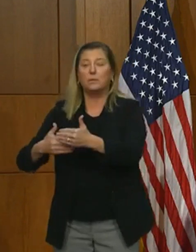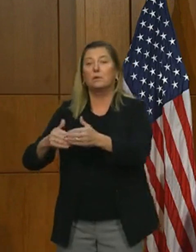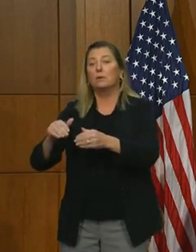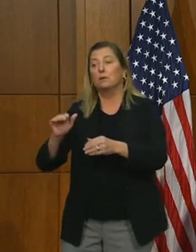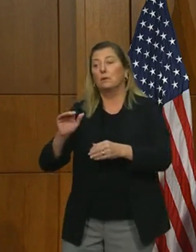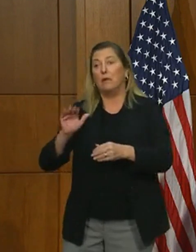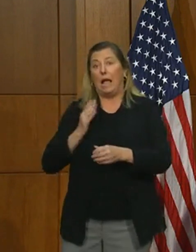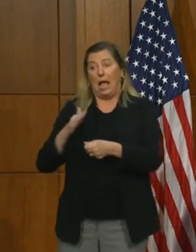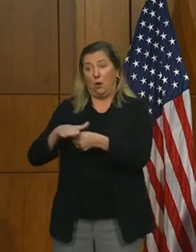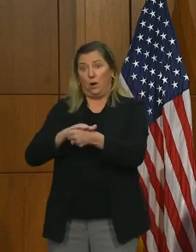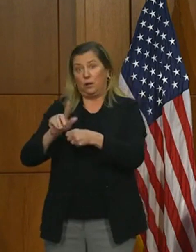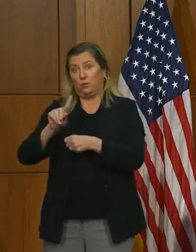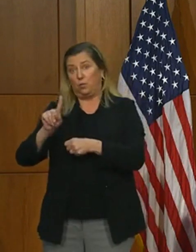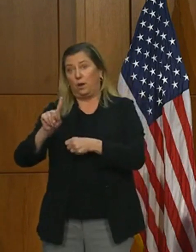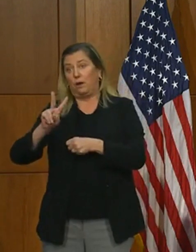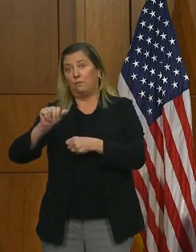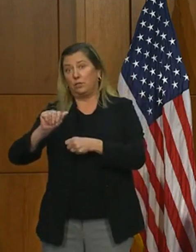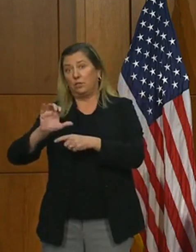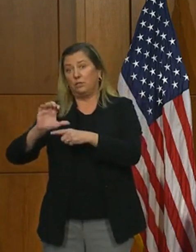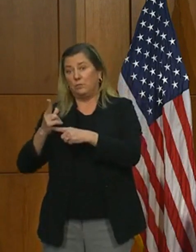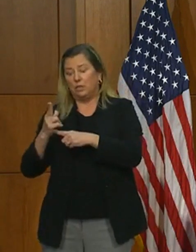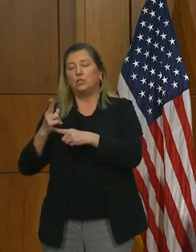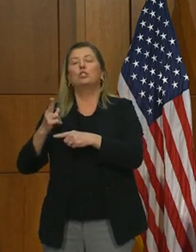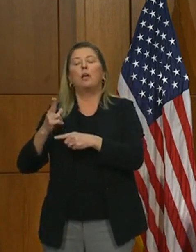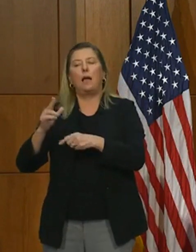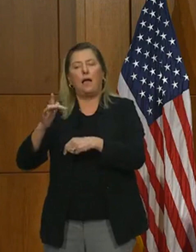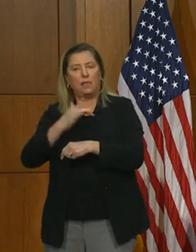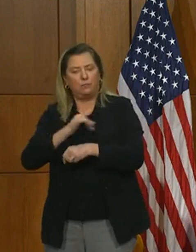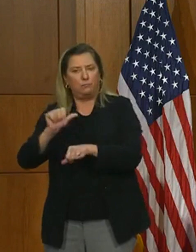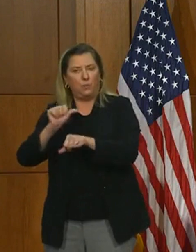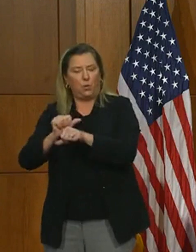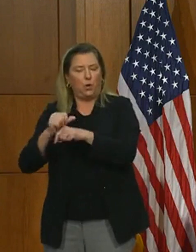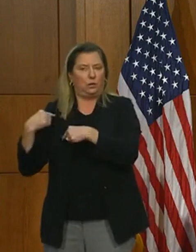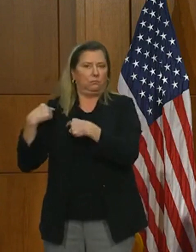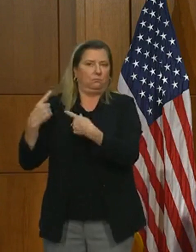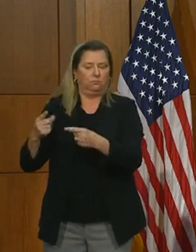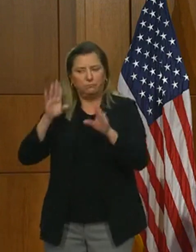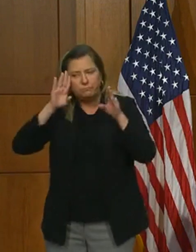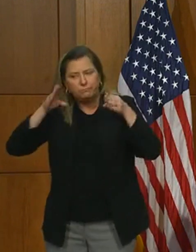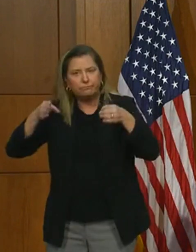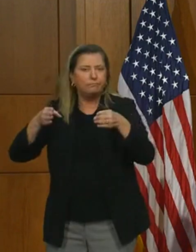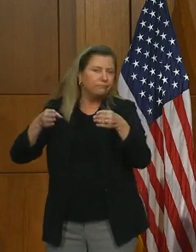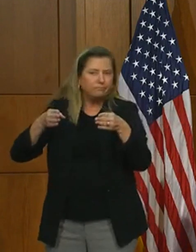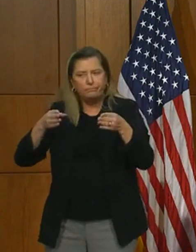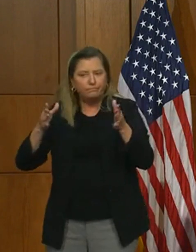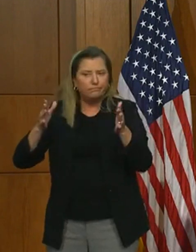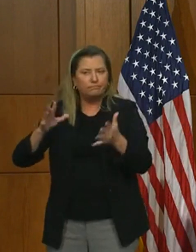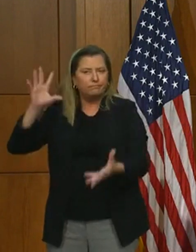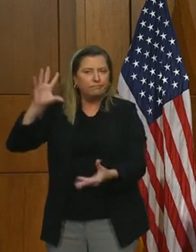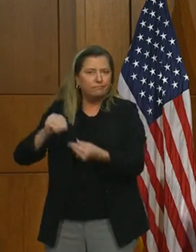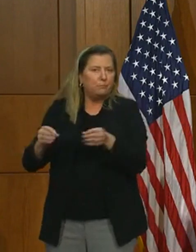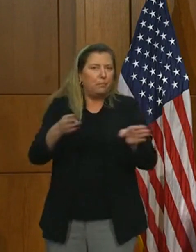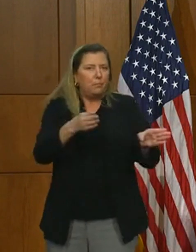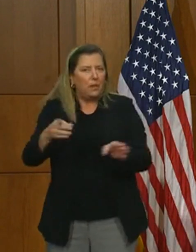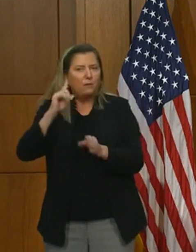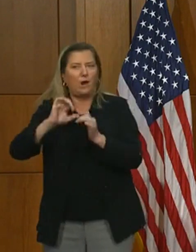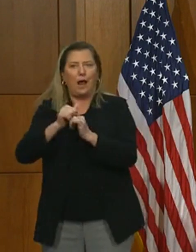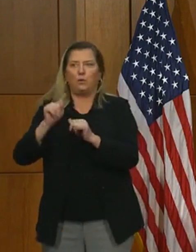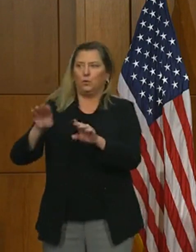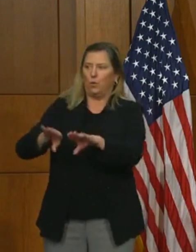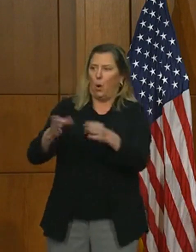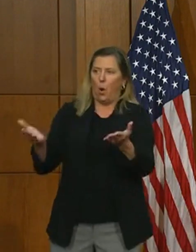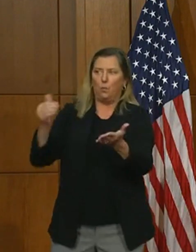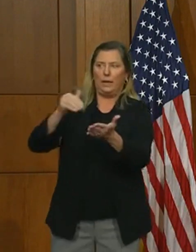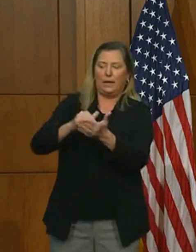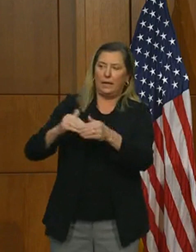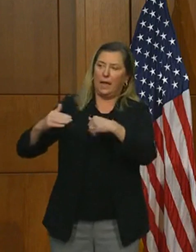localities, particularly in Virginia Beach, have been working for some time on a comprehensive plan for how to reopen the beaches